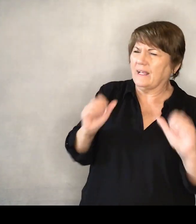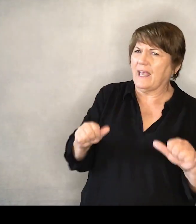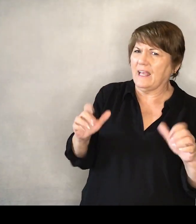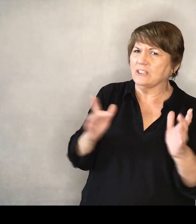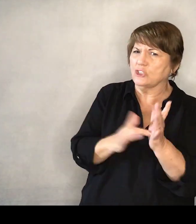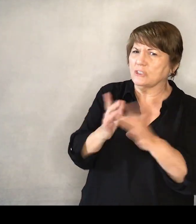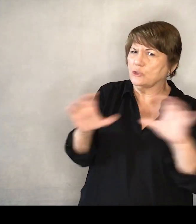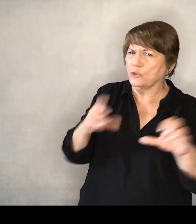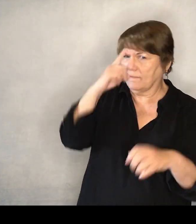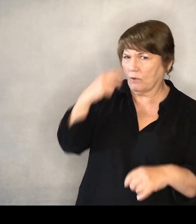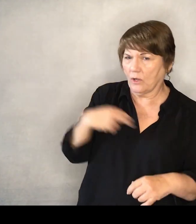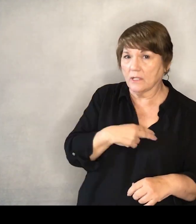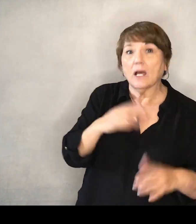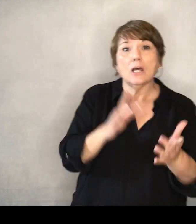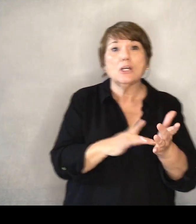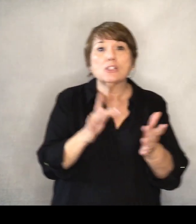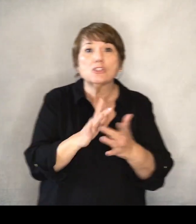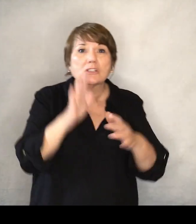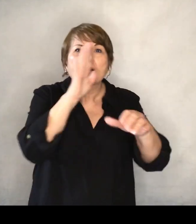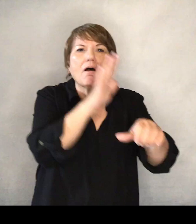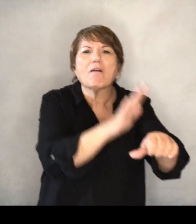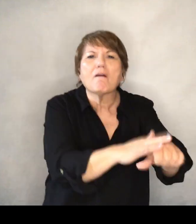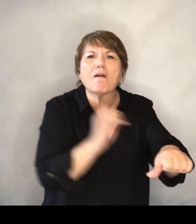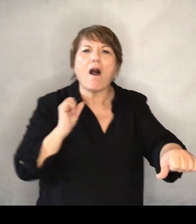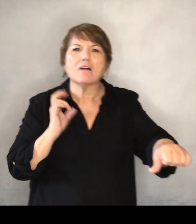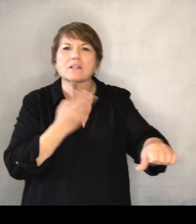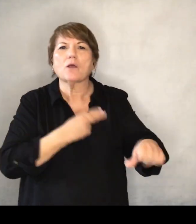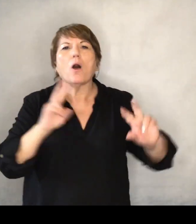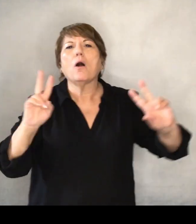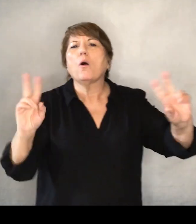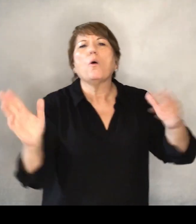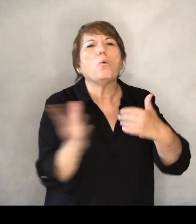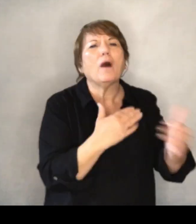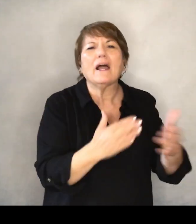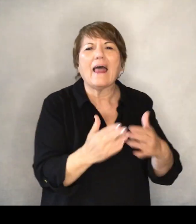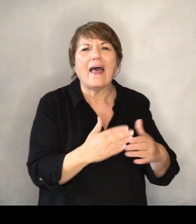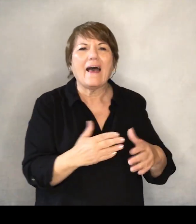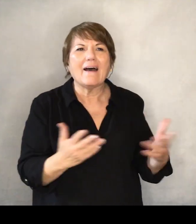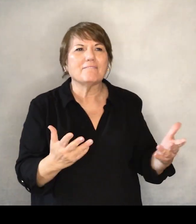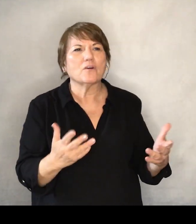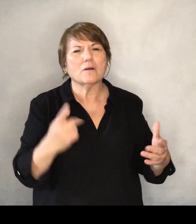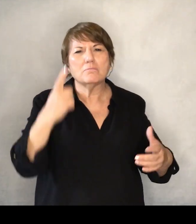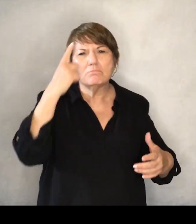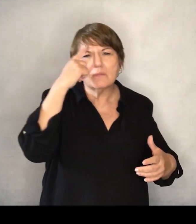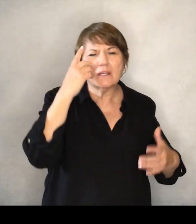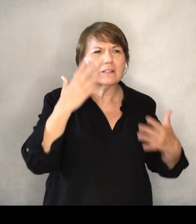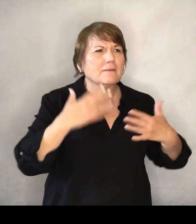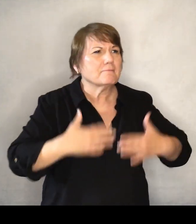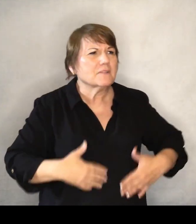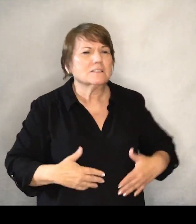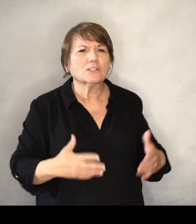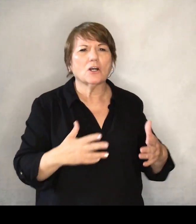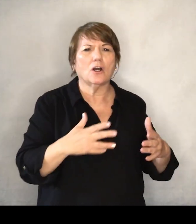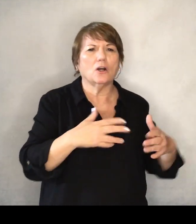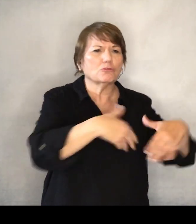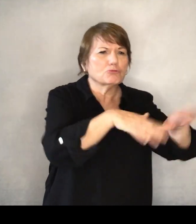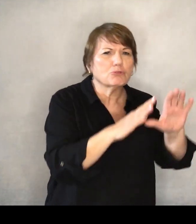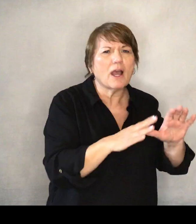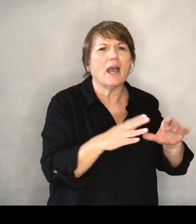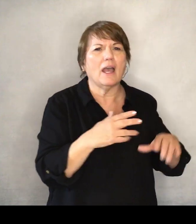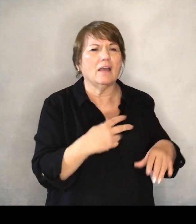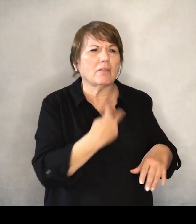When Jesus calls us out of whatever grave we are in right now, if we believe in him, if